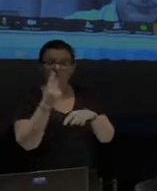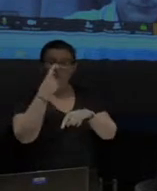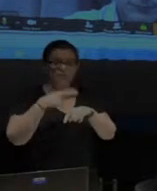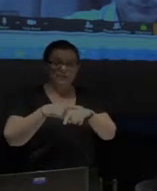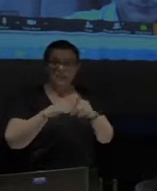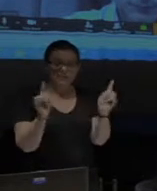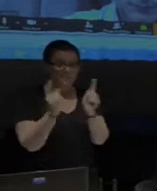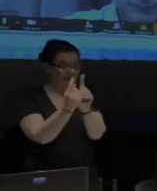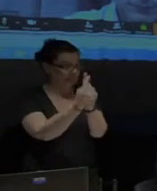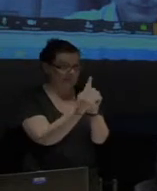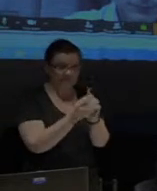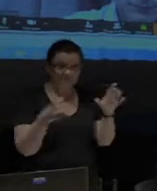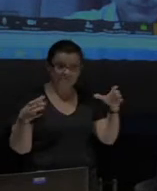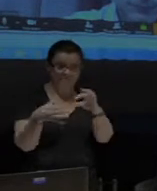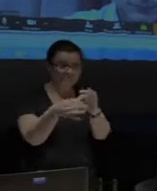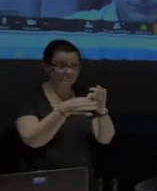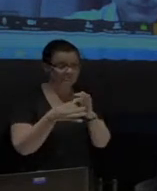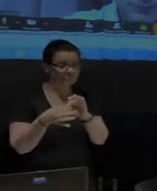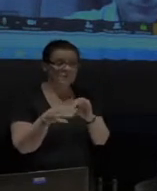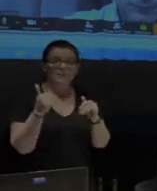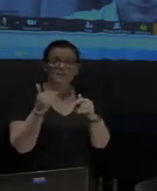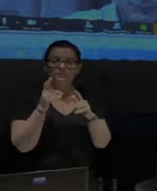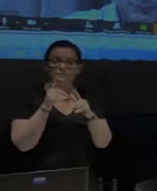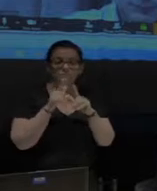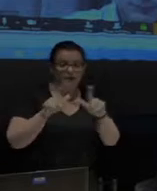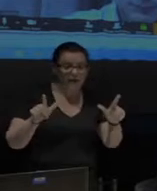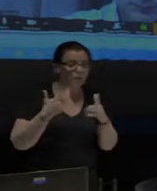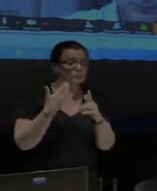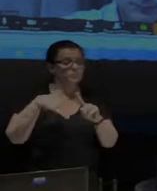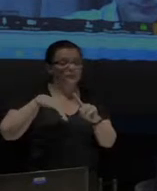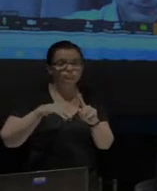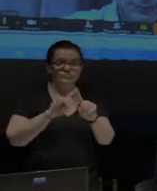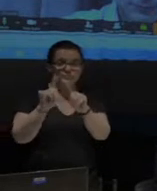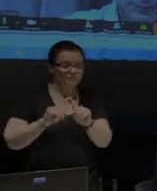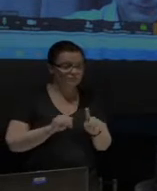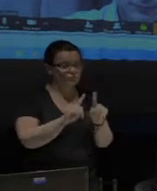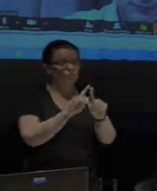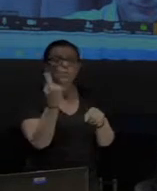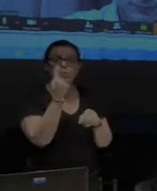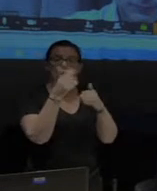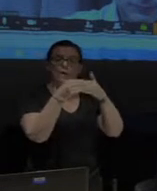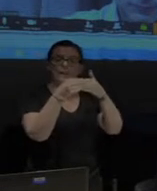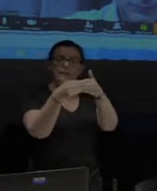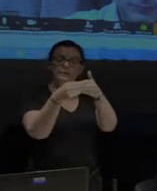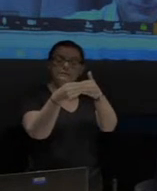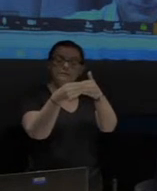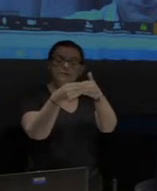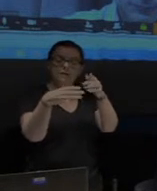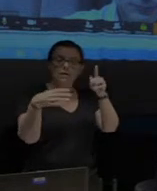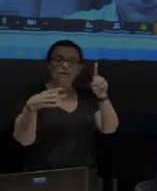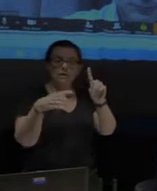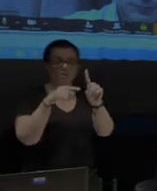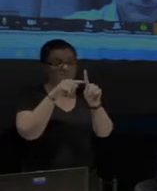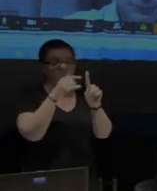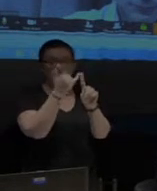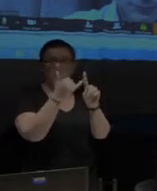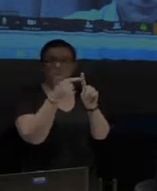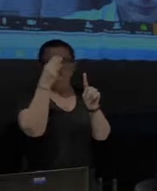each other, can't tell, maybe different languages and backgrounds. The leader of that team, probably just what we might call as a